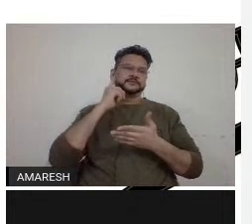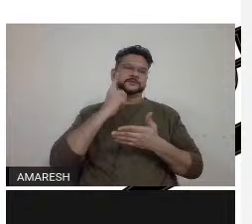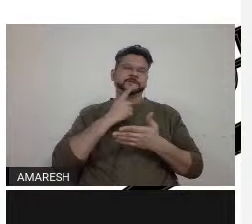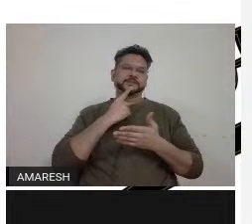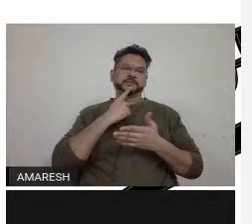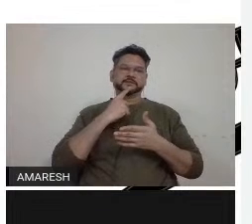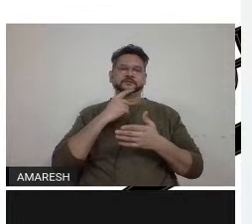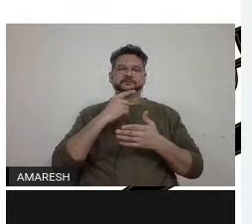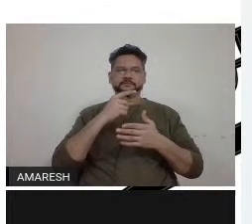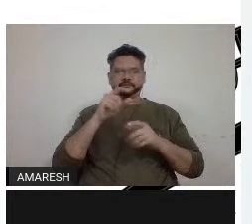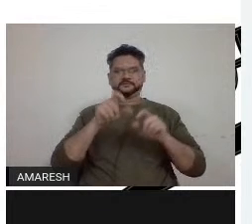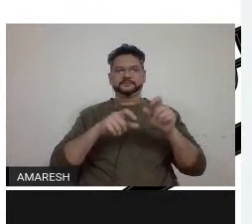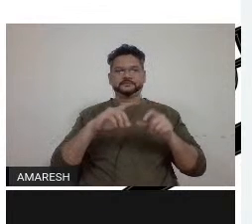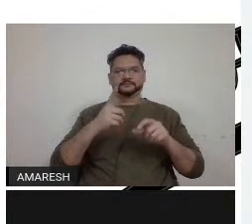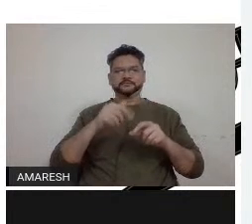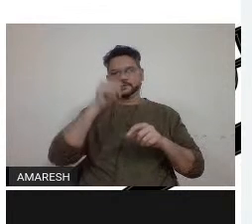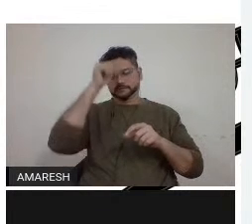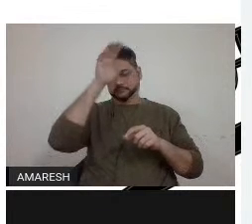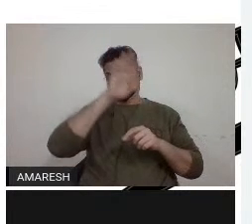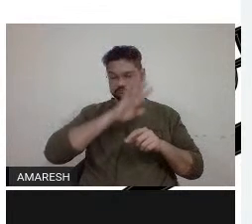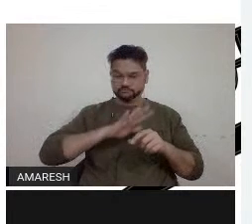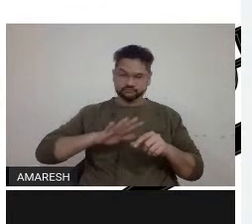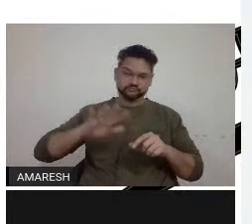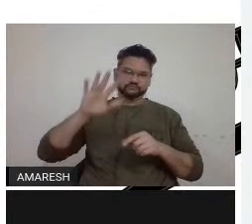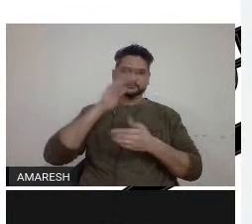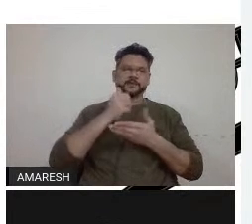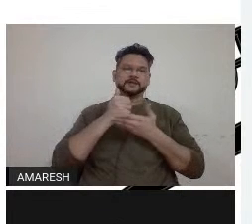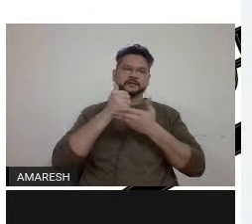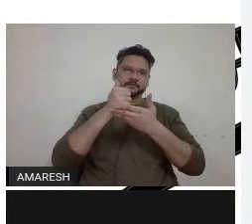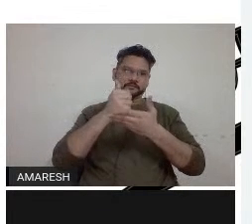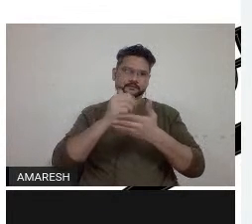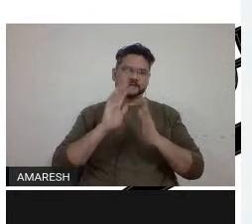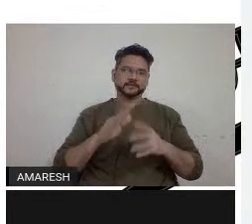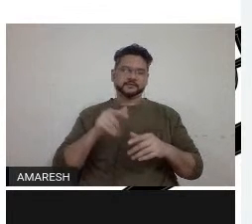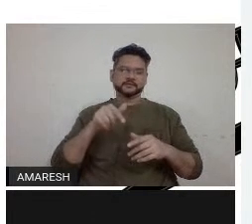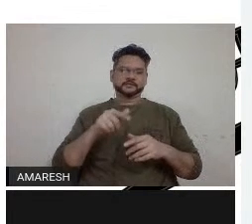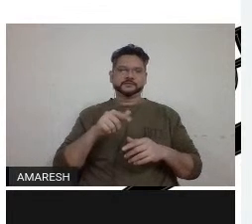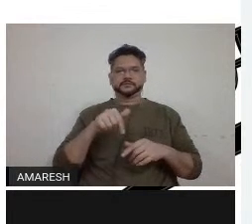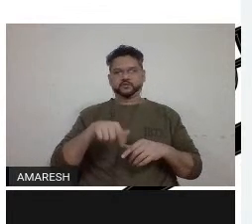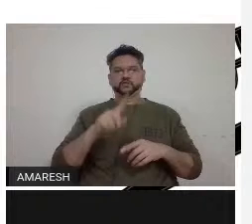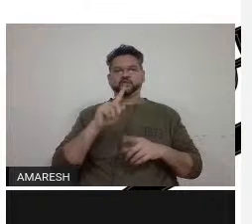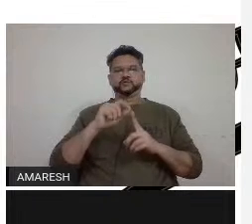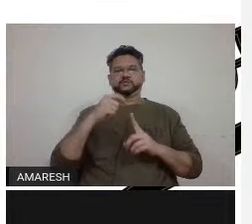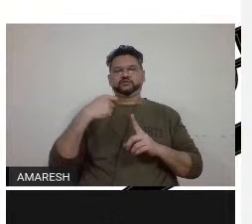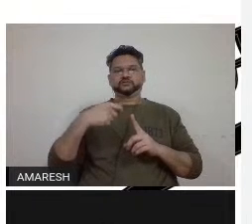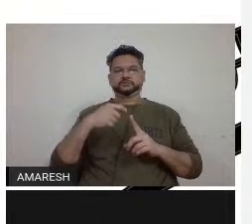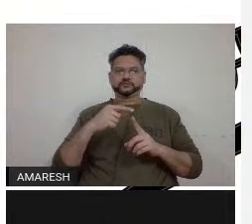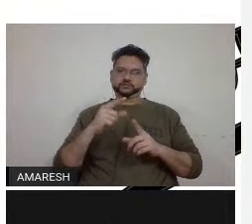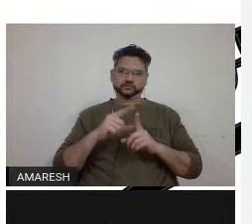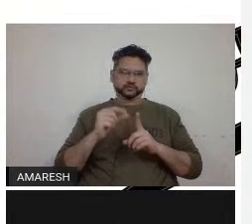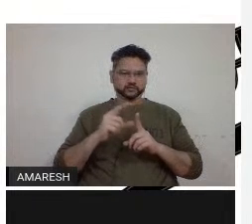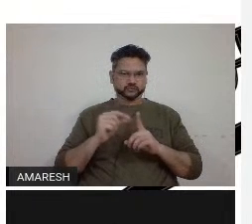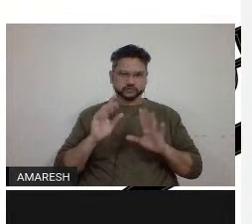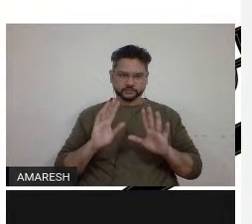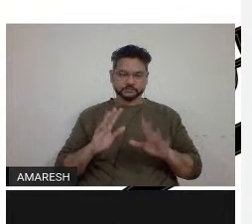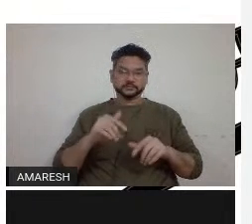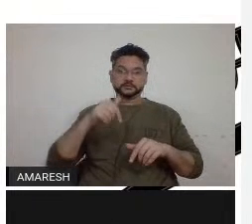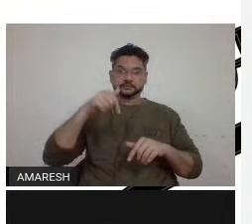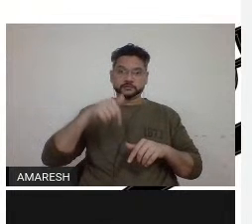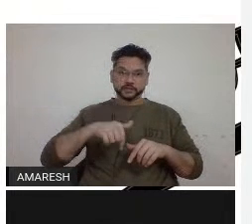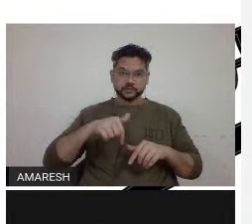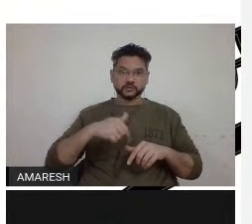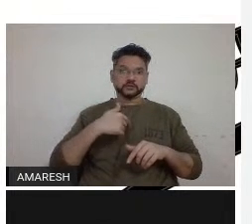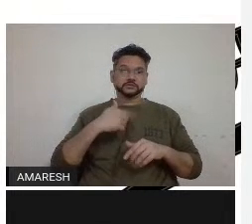India, right? So that is one thing that and we are doing. So what I would like to do today is